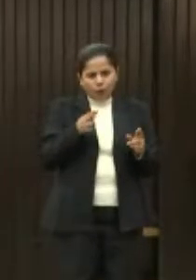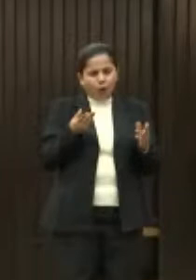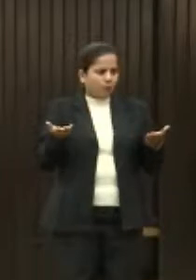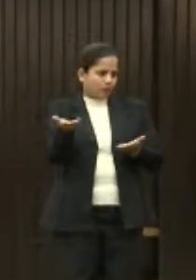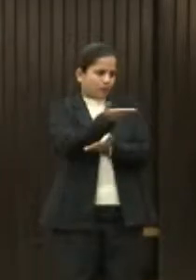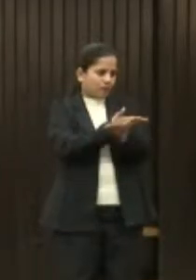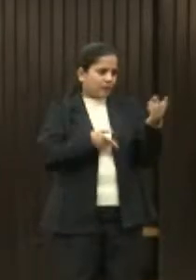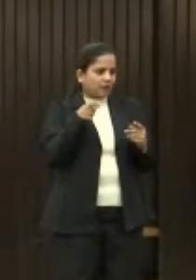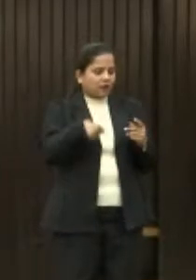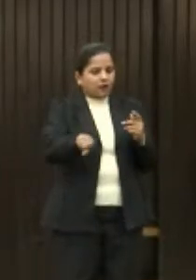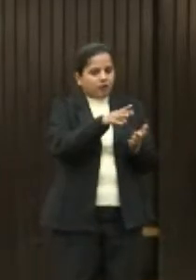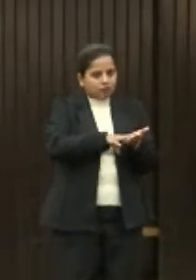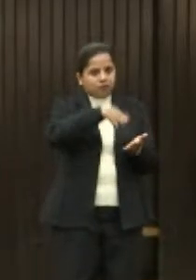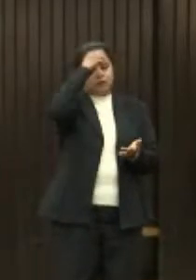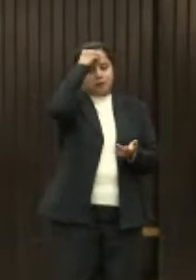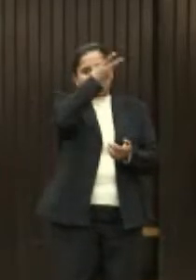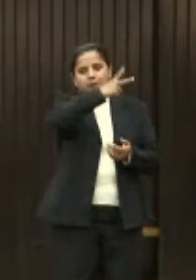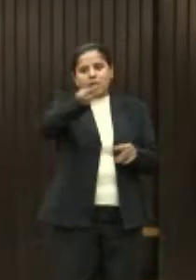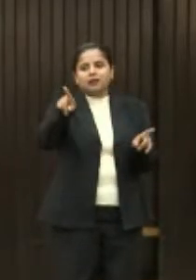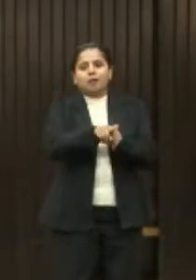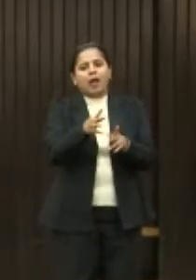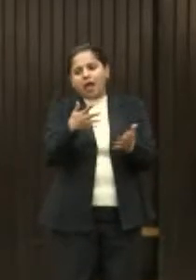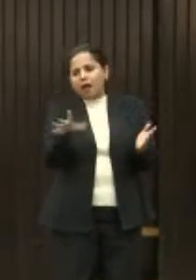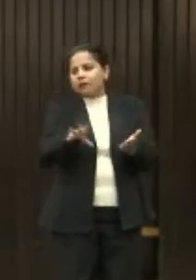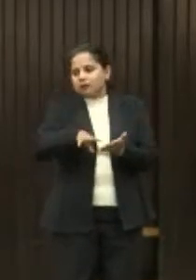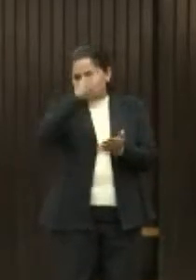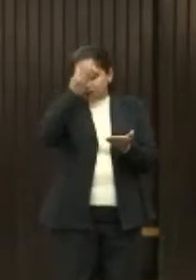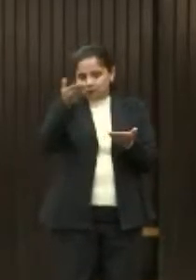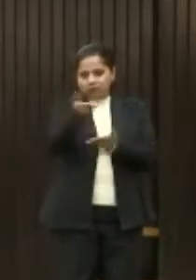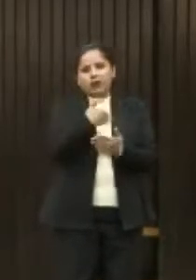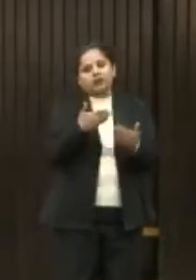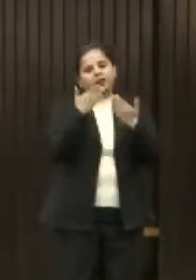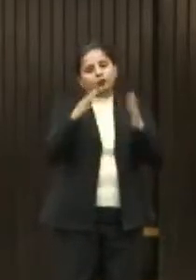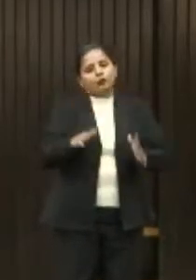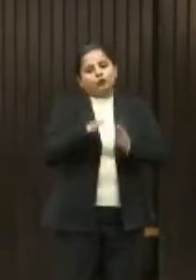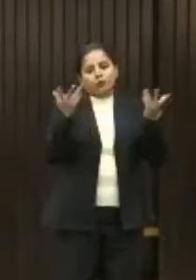will take away that and any other lesson that we would like to. Thank you very much once again. Good night.